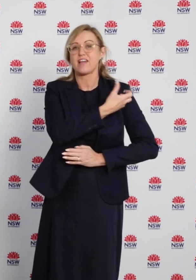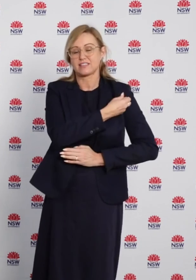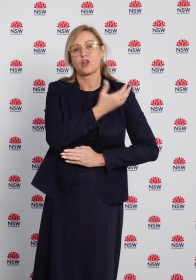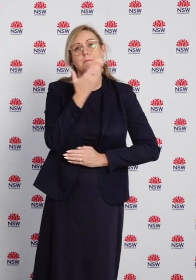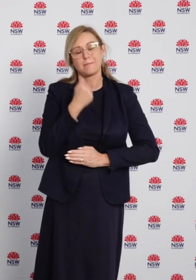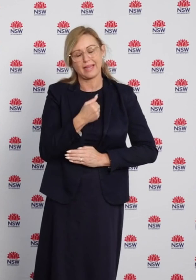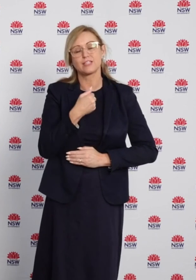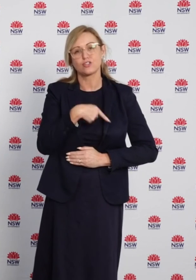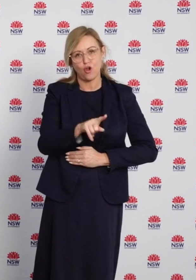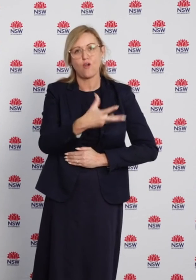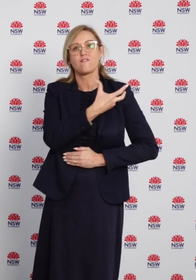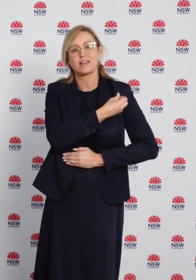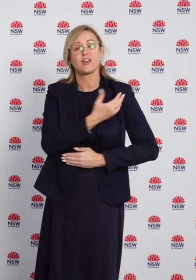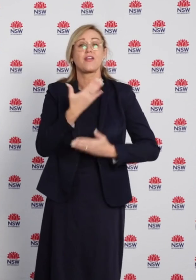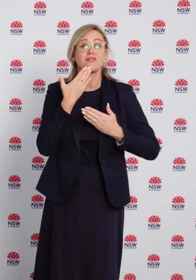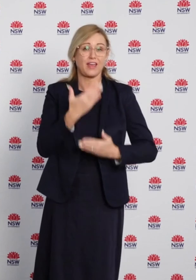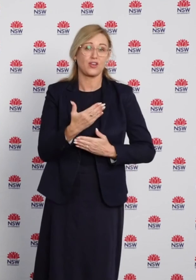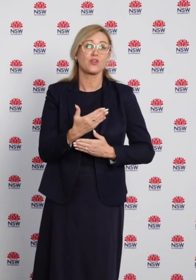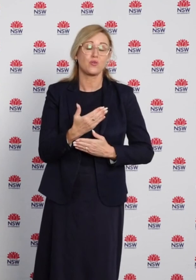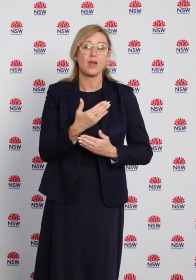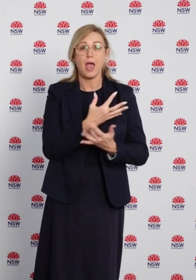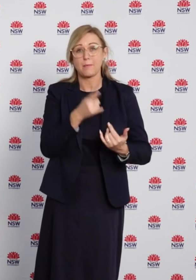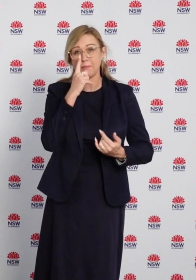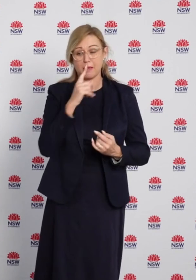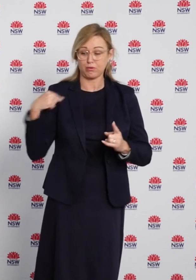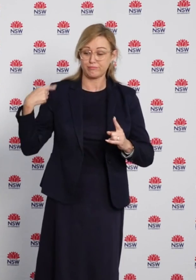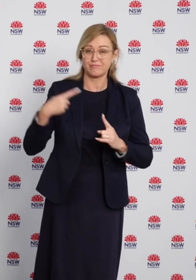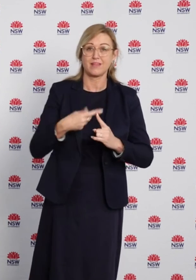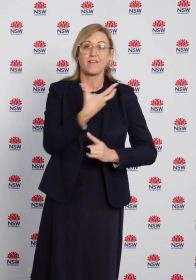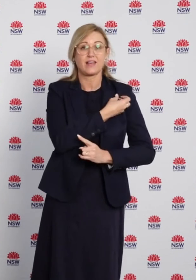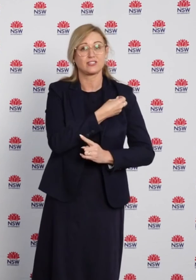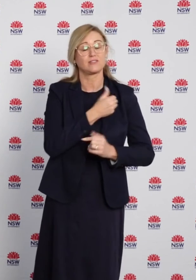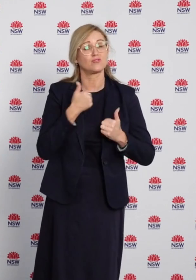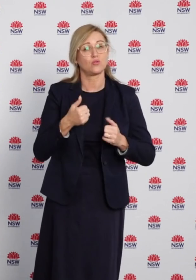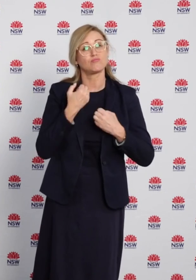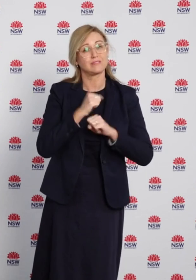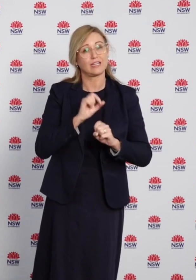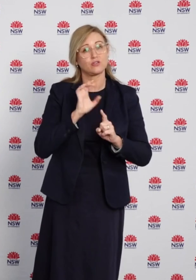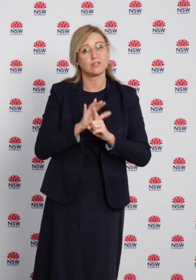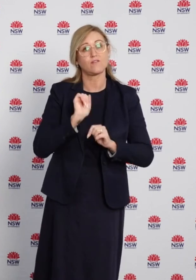forward for vaccination so far. It's the best way to protect yourself, your family and your friends. Thanks again.